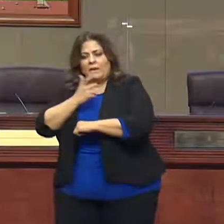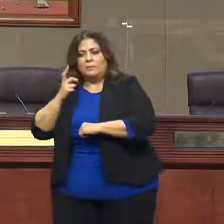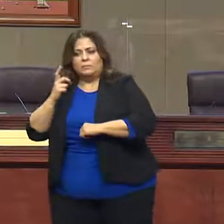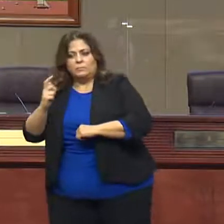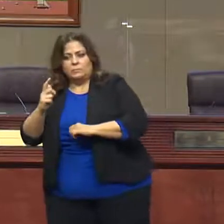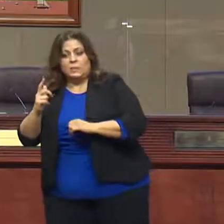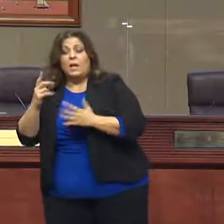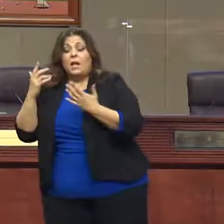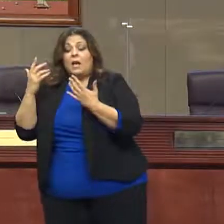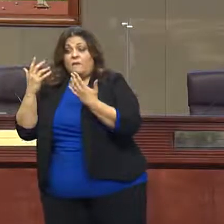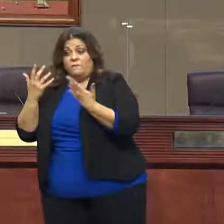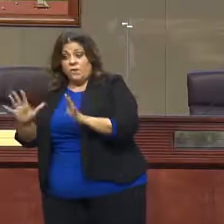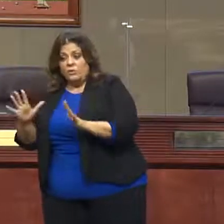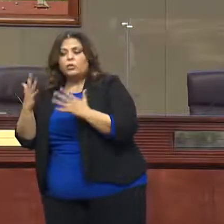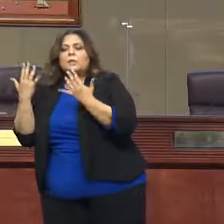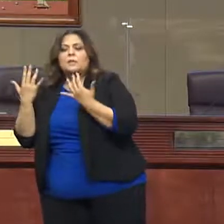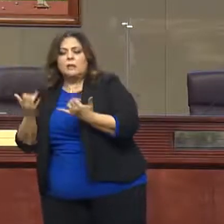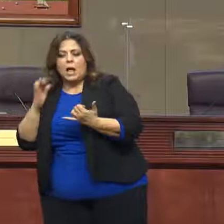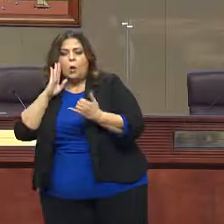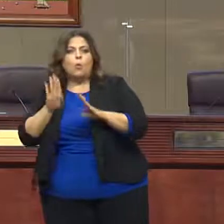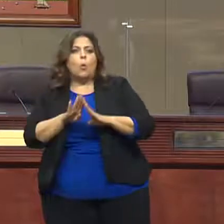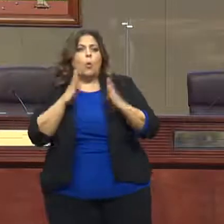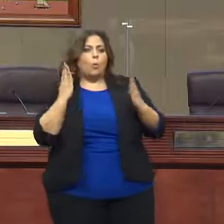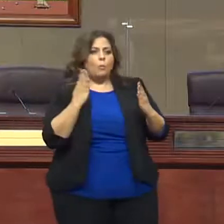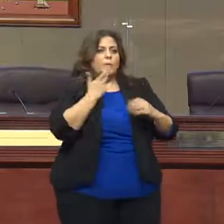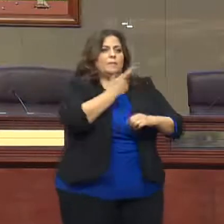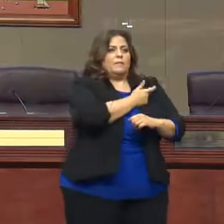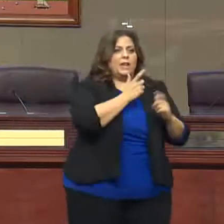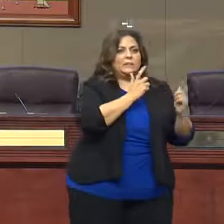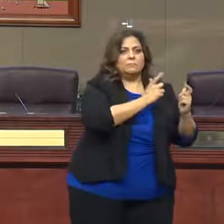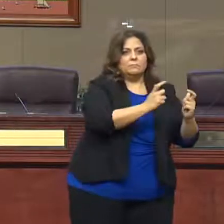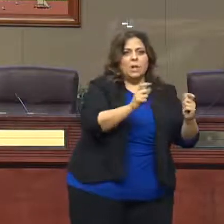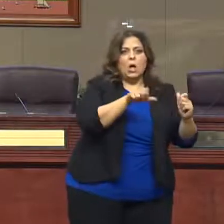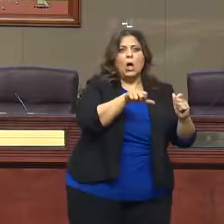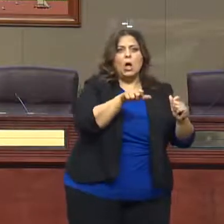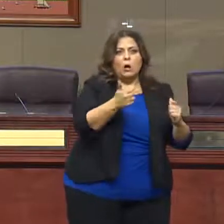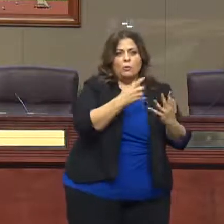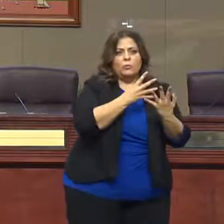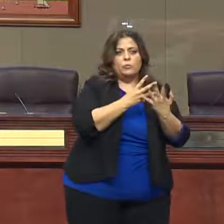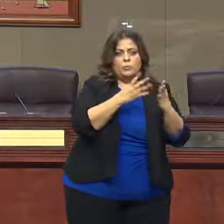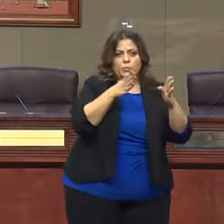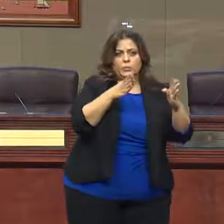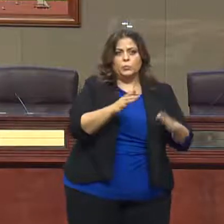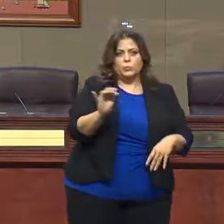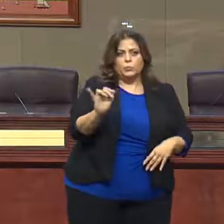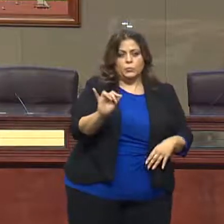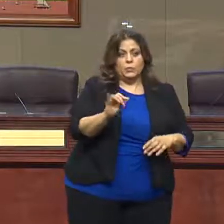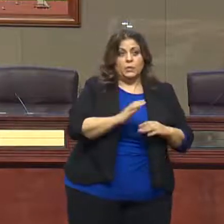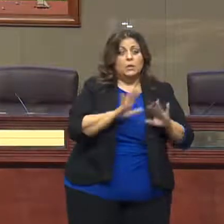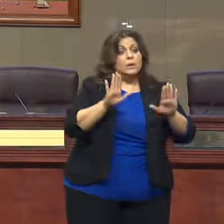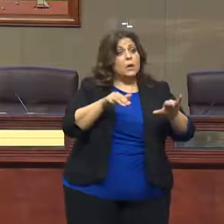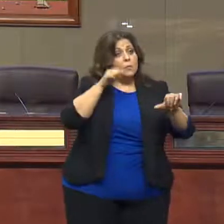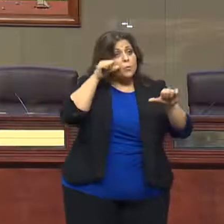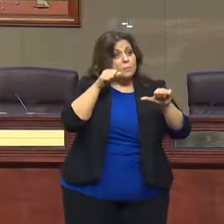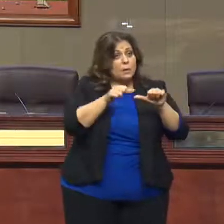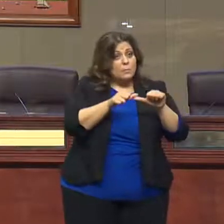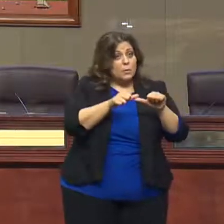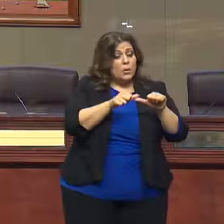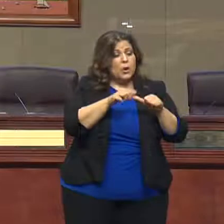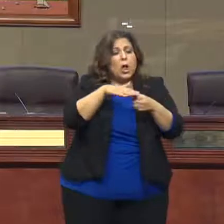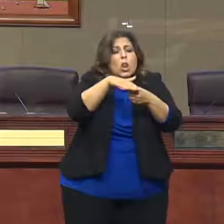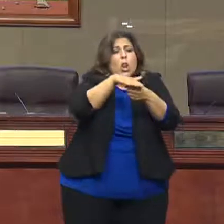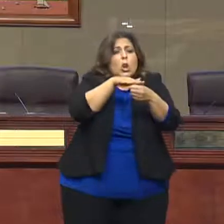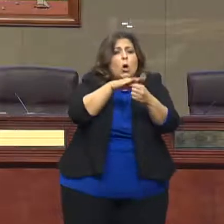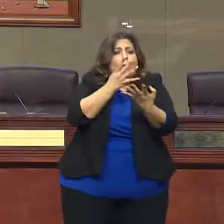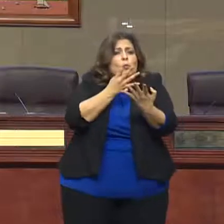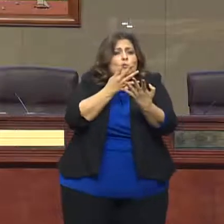it available to other inmates. And again, I want to remind you that people who come into a local jail,